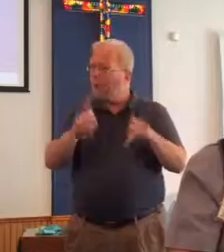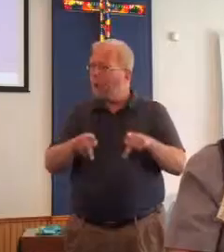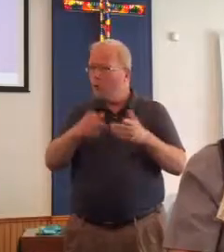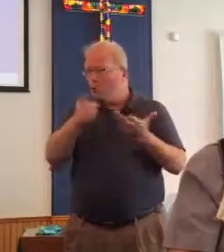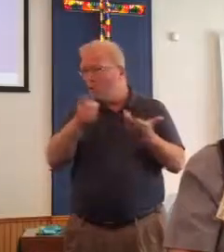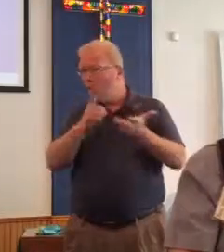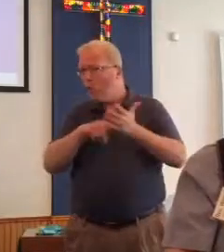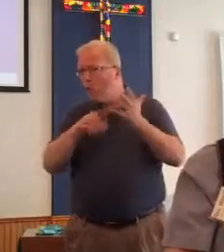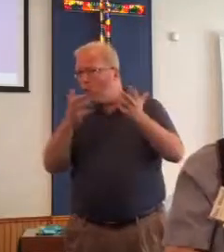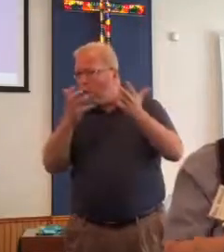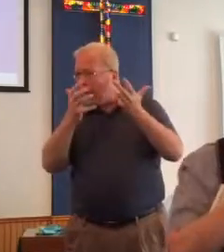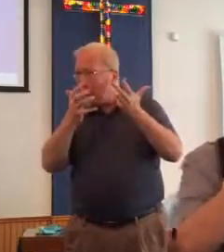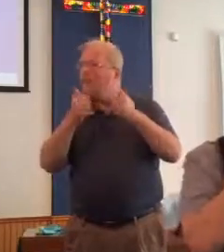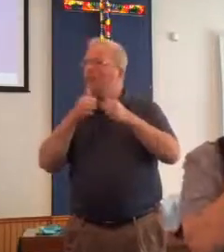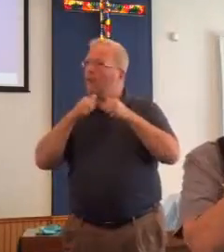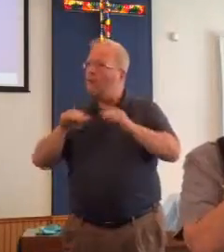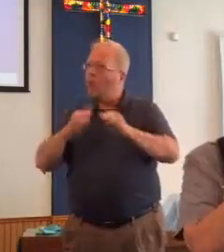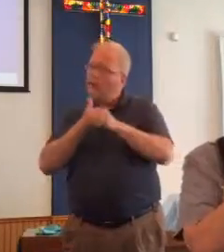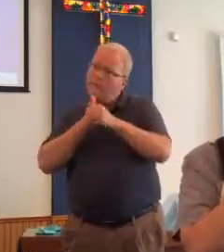treated.